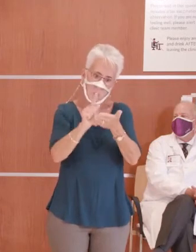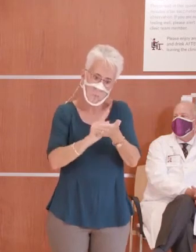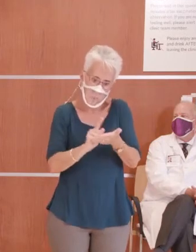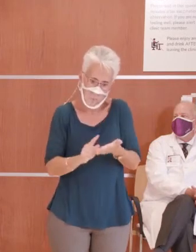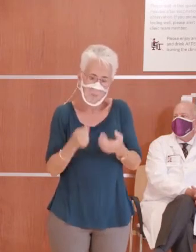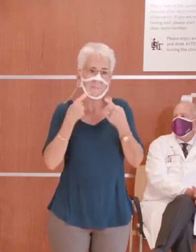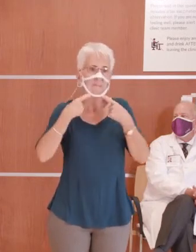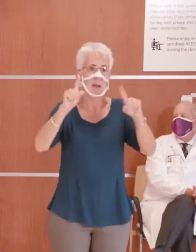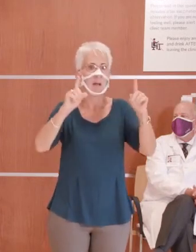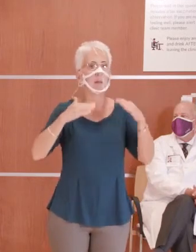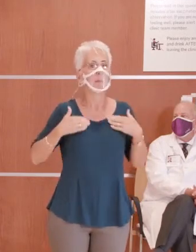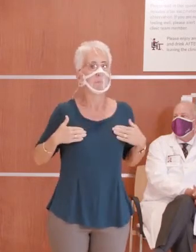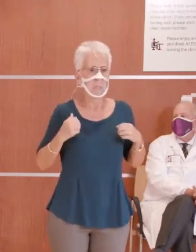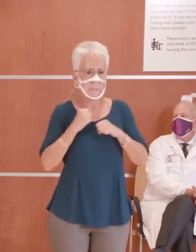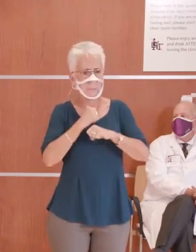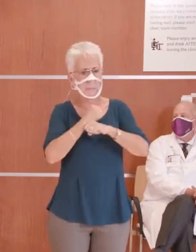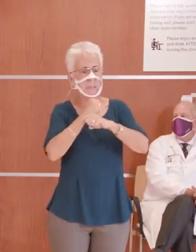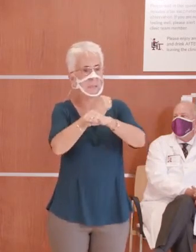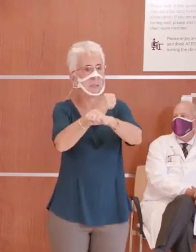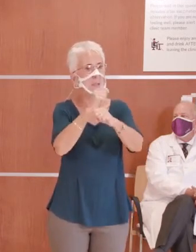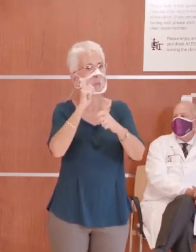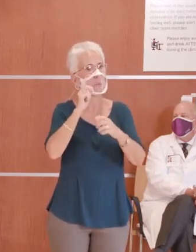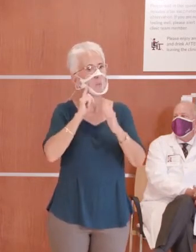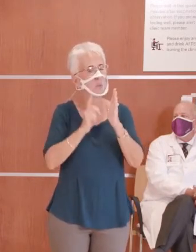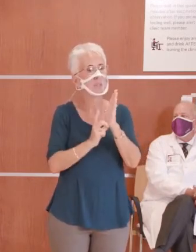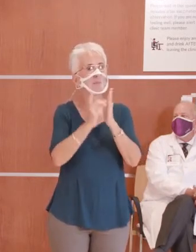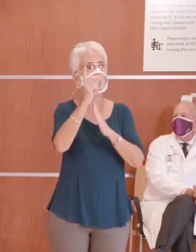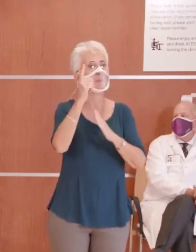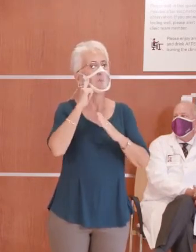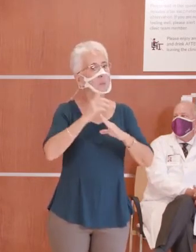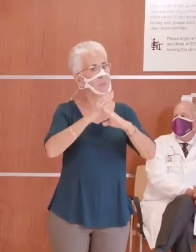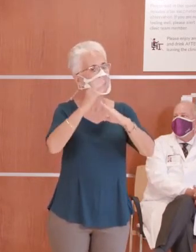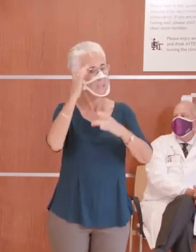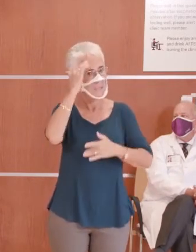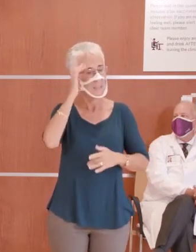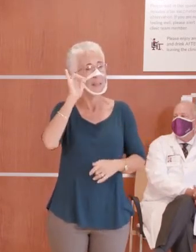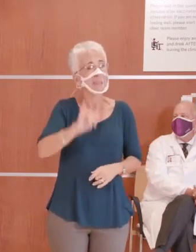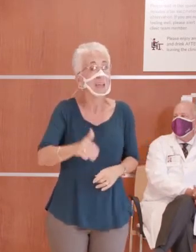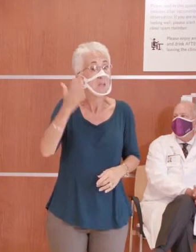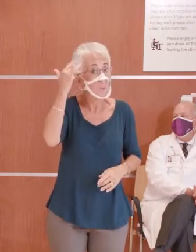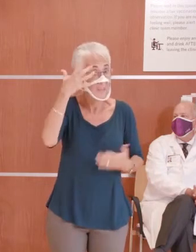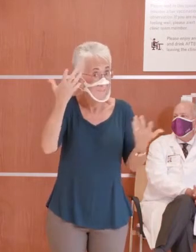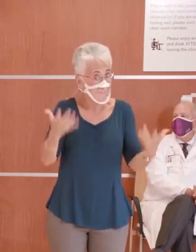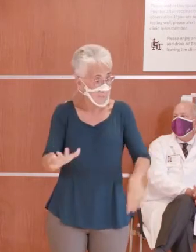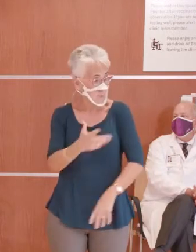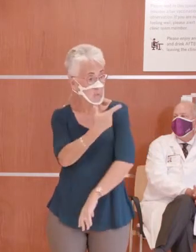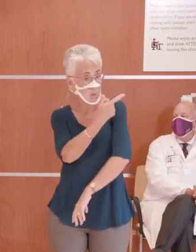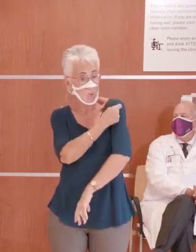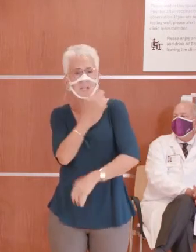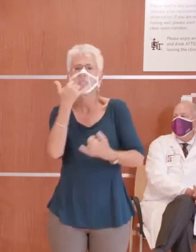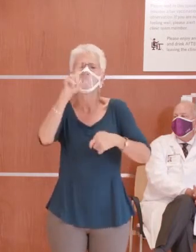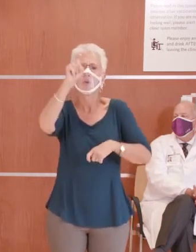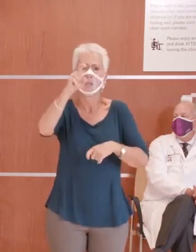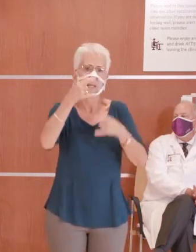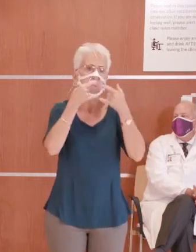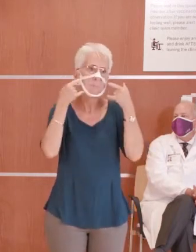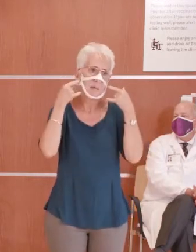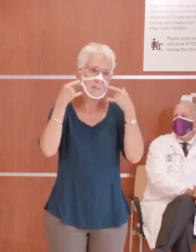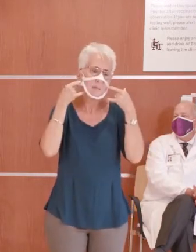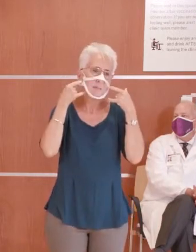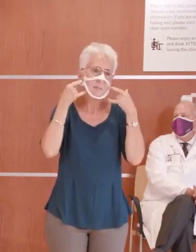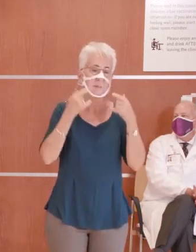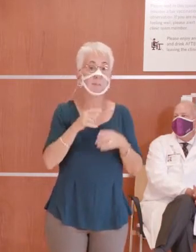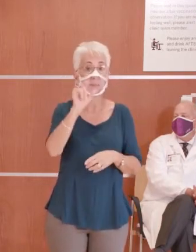from infection. And that is why we still have to wear our masks even for a few weeks after we're fully vaccinated. If